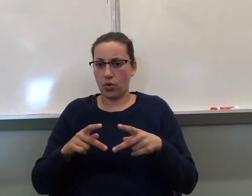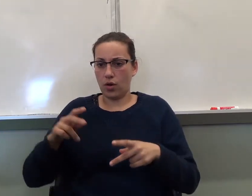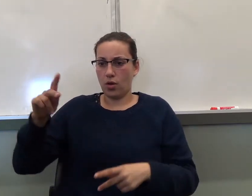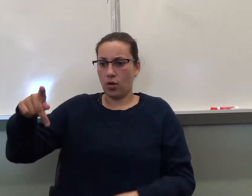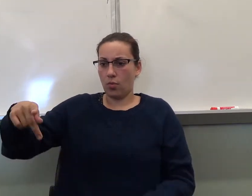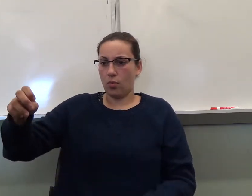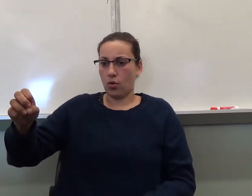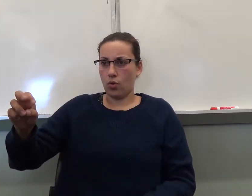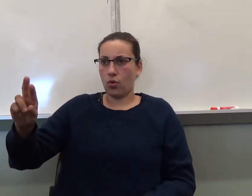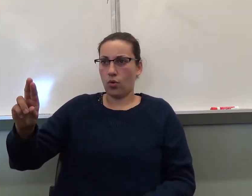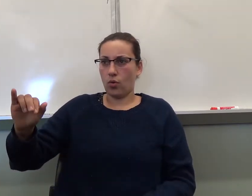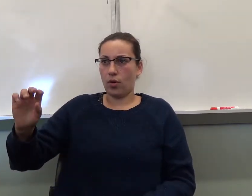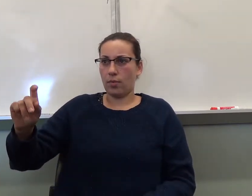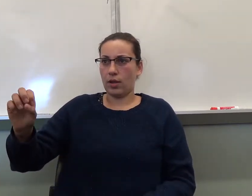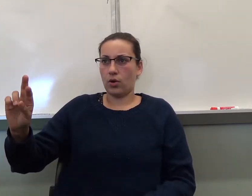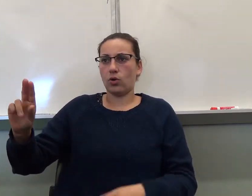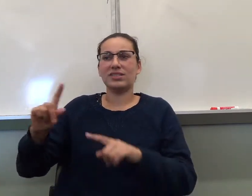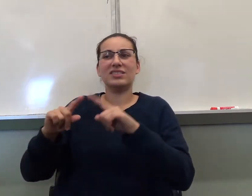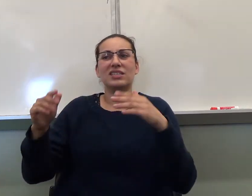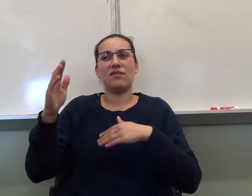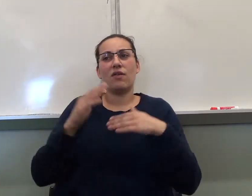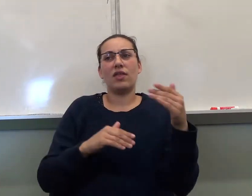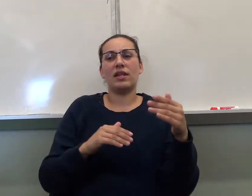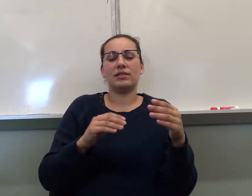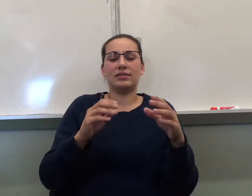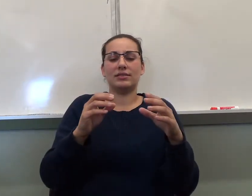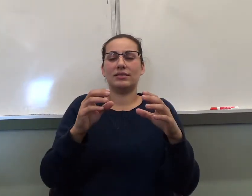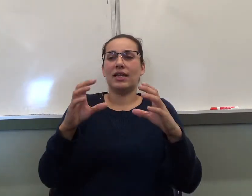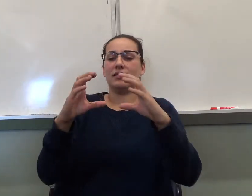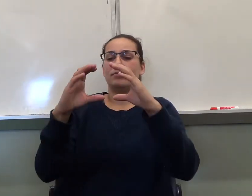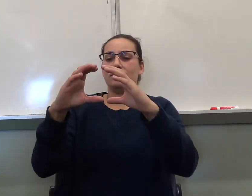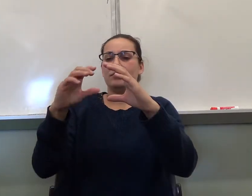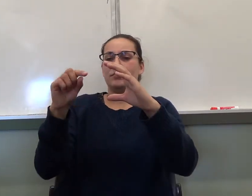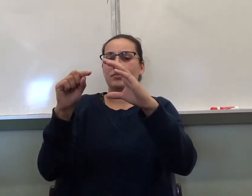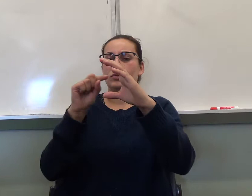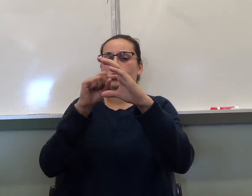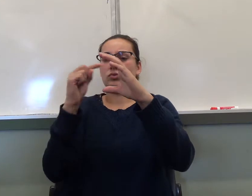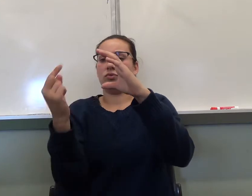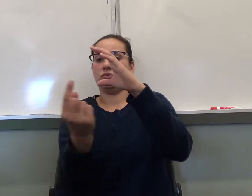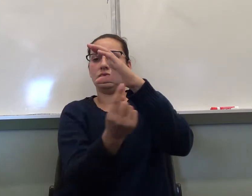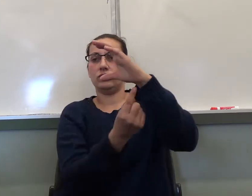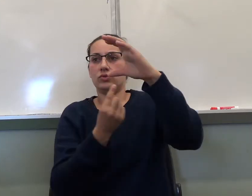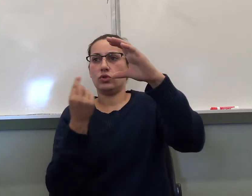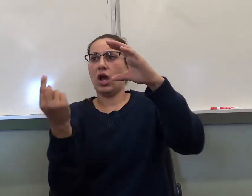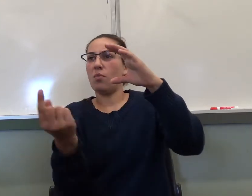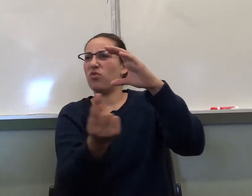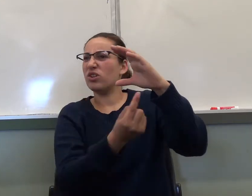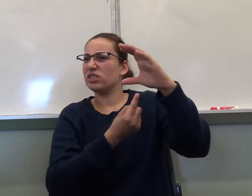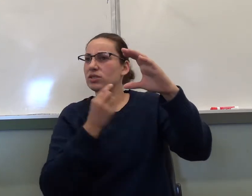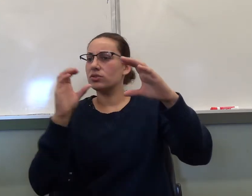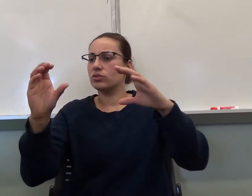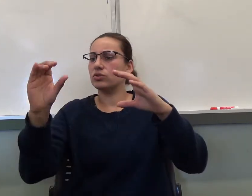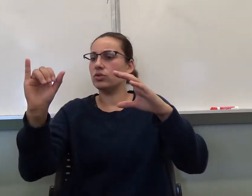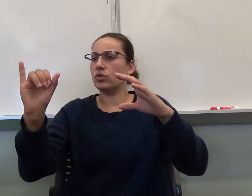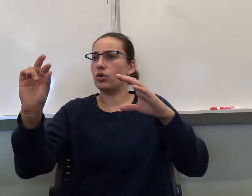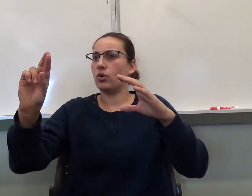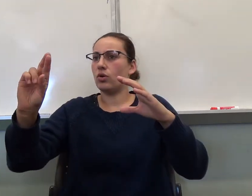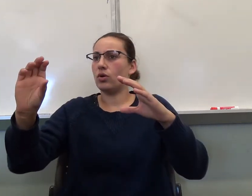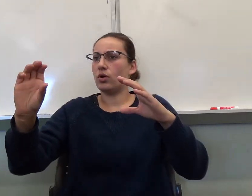That formula looks like this. The circumference is going to be 2 pi r. So in order to figure out what this